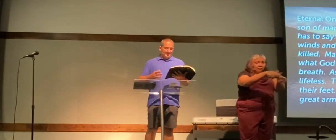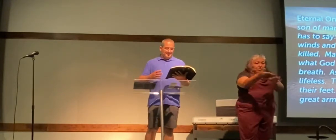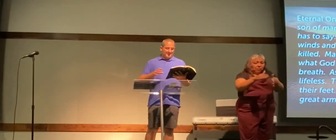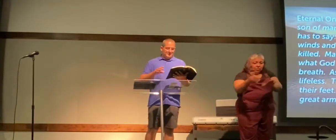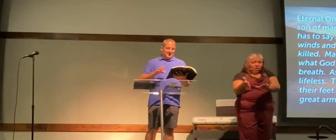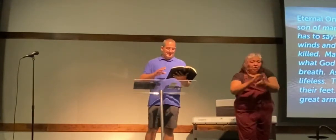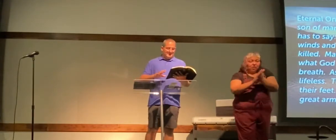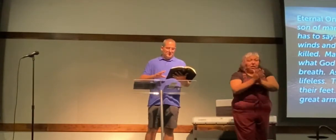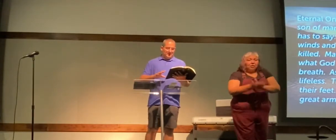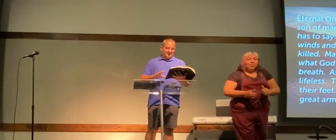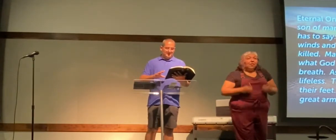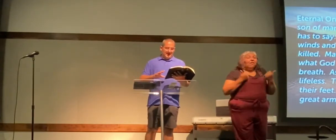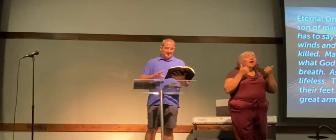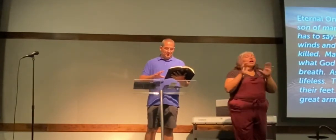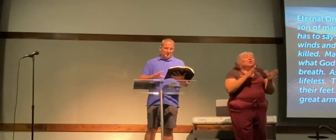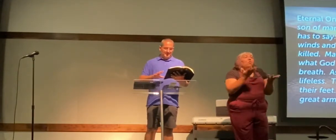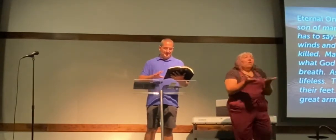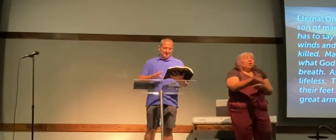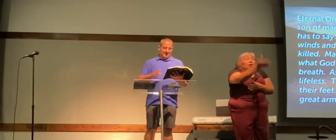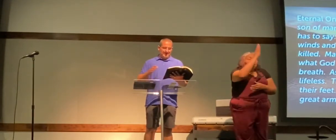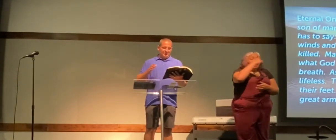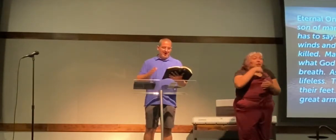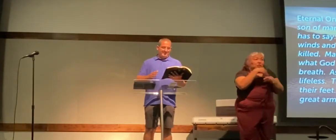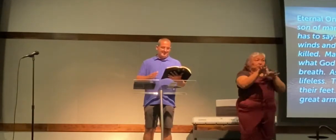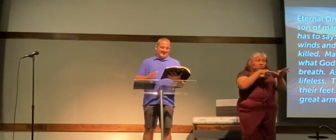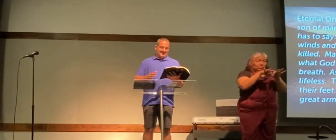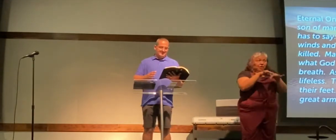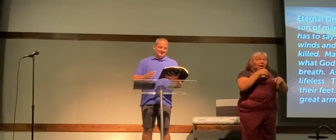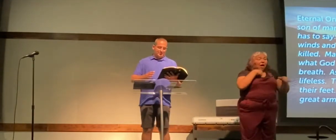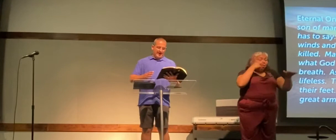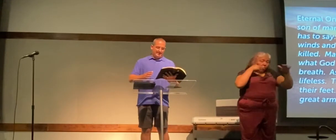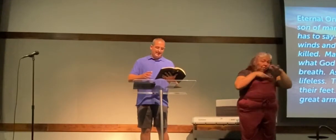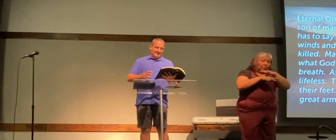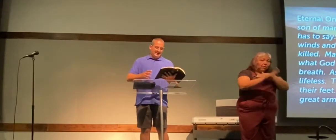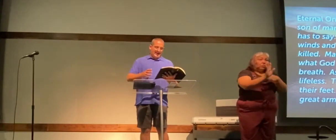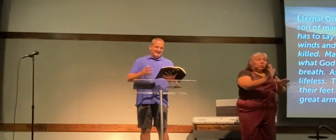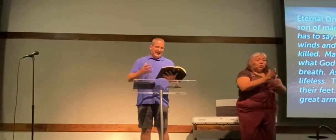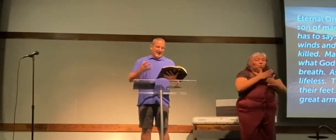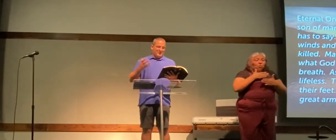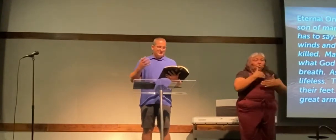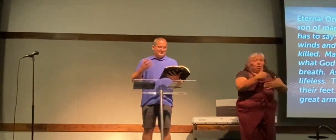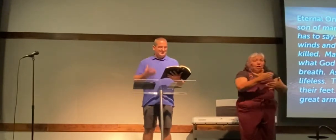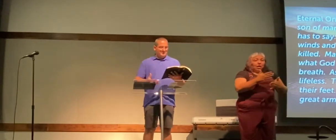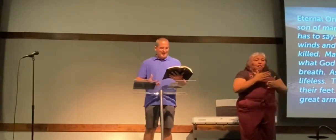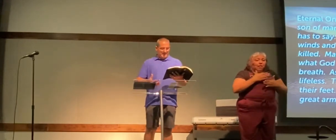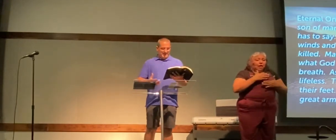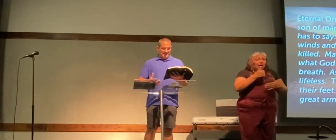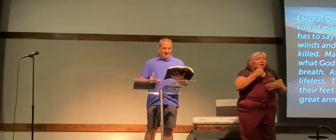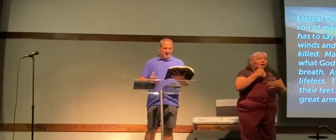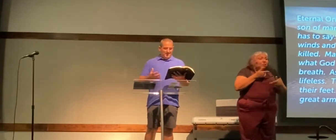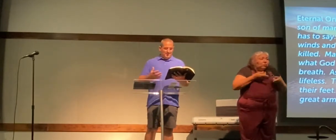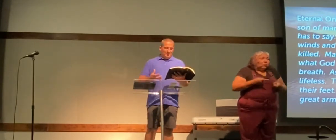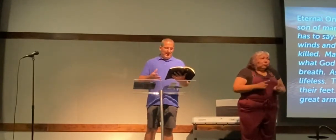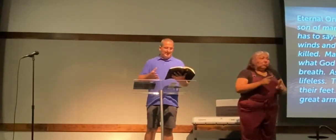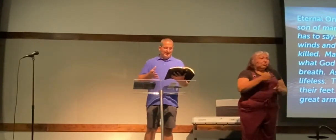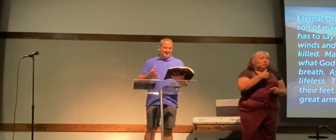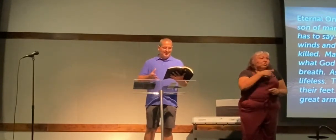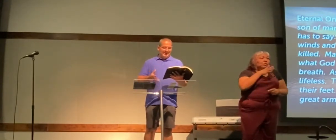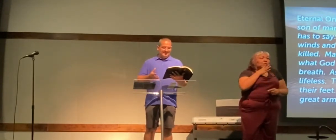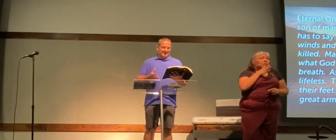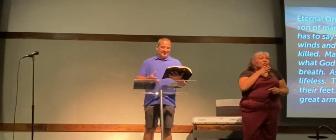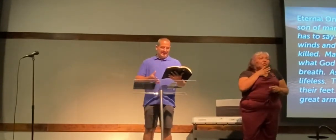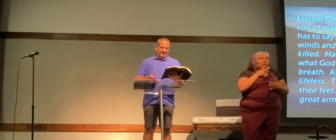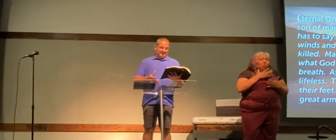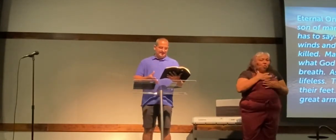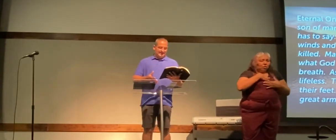alive. So I did what God told me to do. I prophesied to the breath. As I was speaking, breath